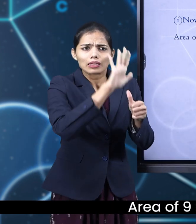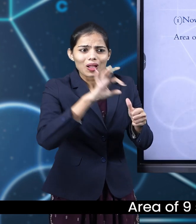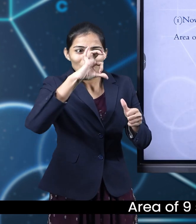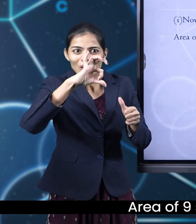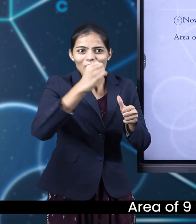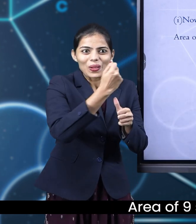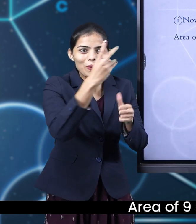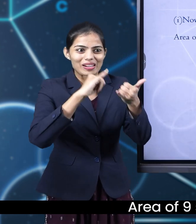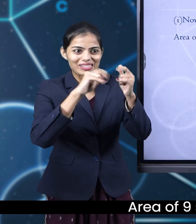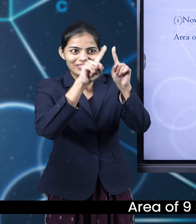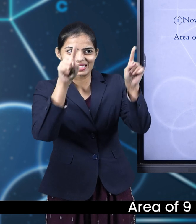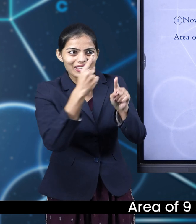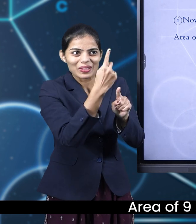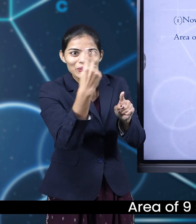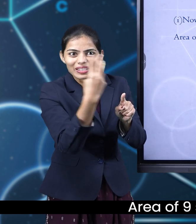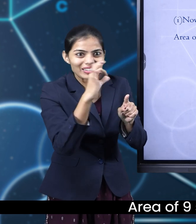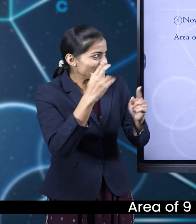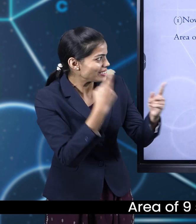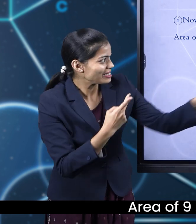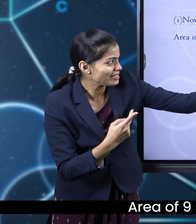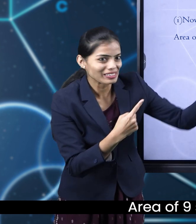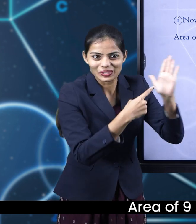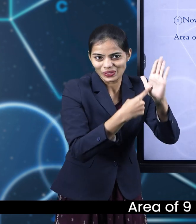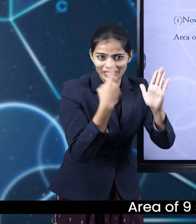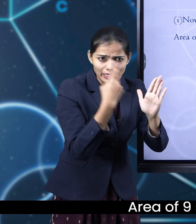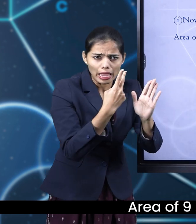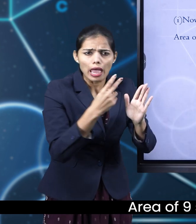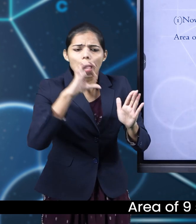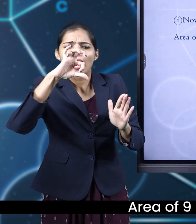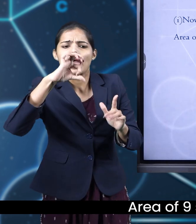Area of 9 squares is equal to 9 into 1 square units